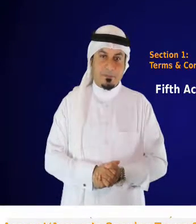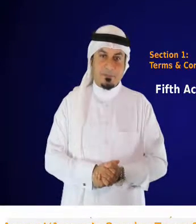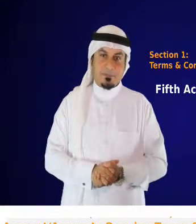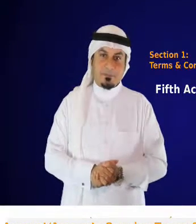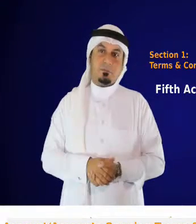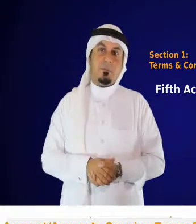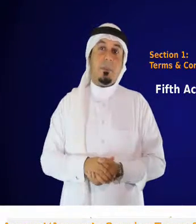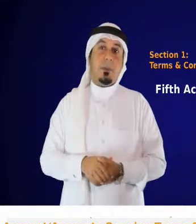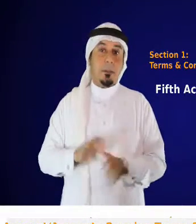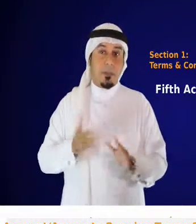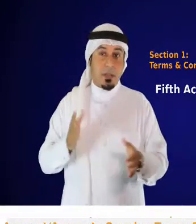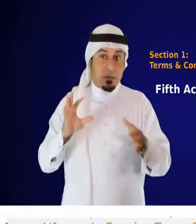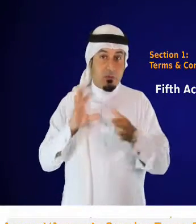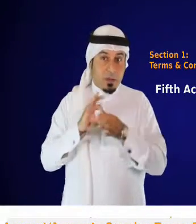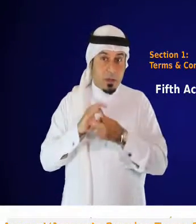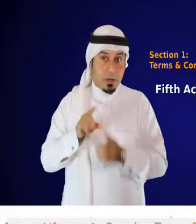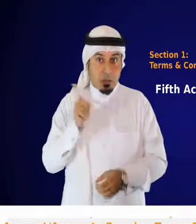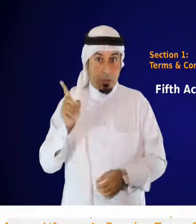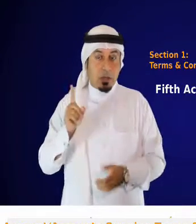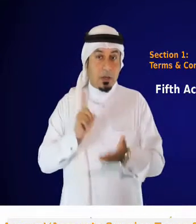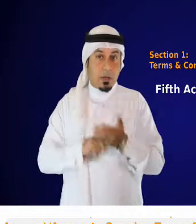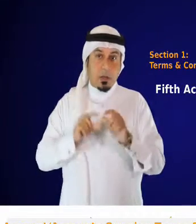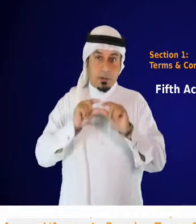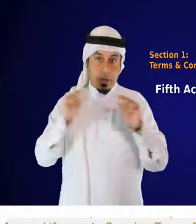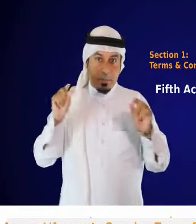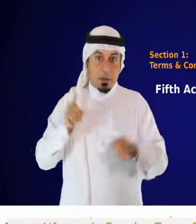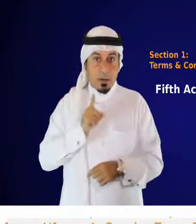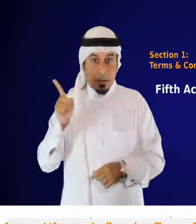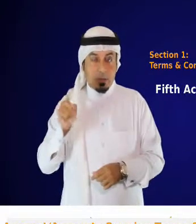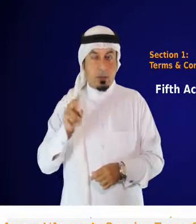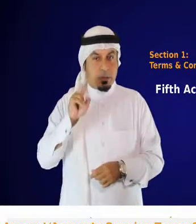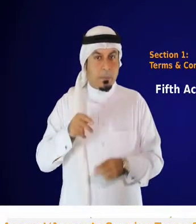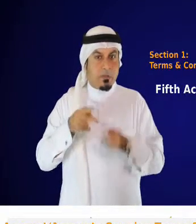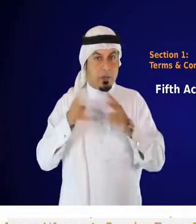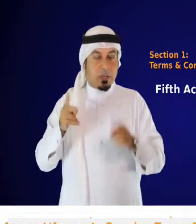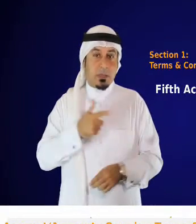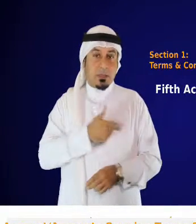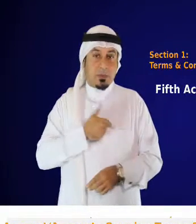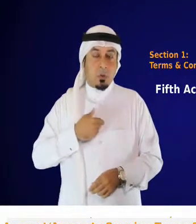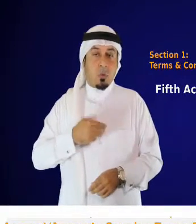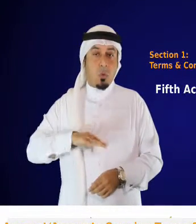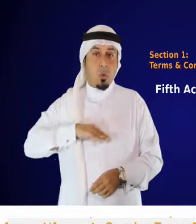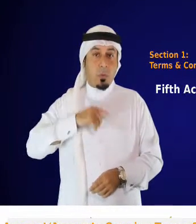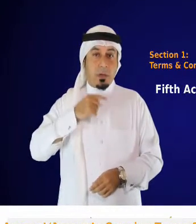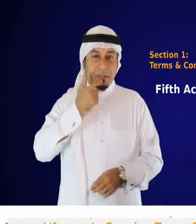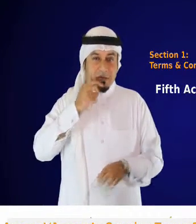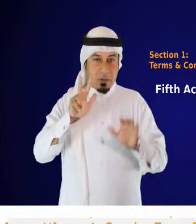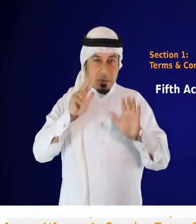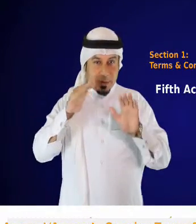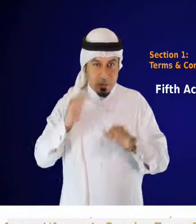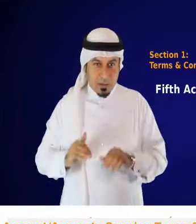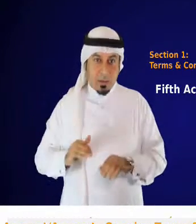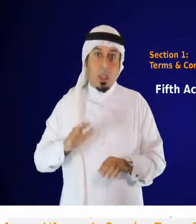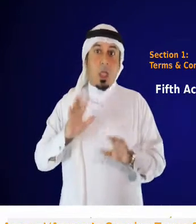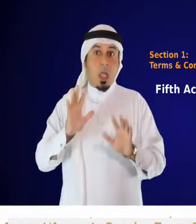1. It is agreed that the bank shall act irrespective of the accounts opened in minors' names separately or jointly with